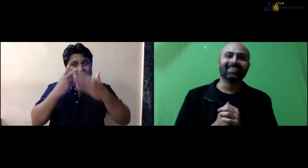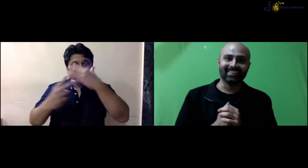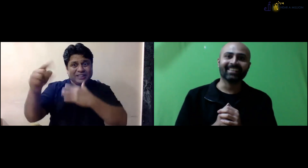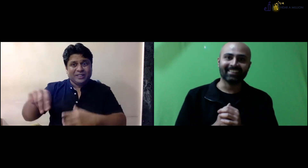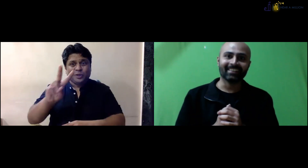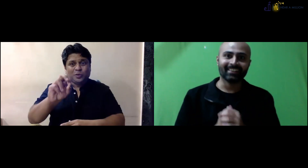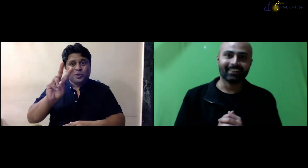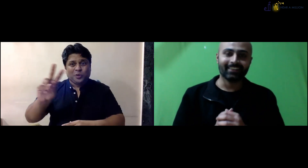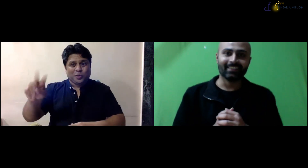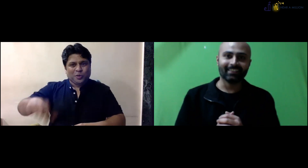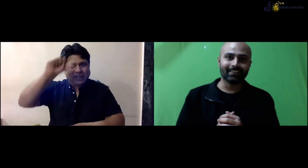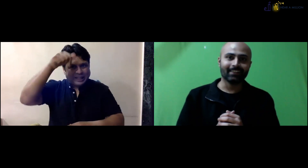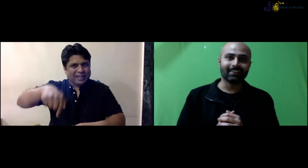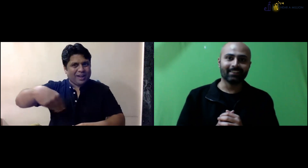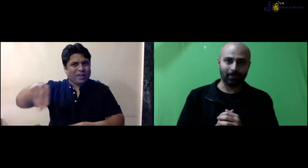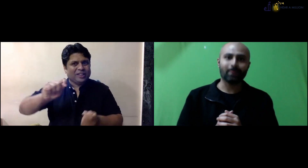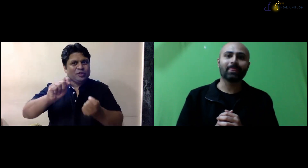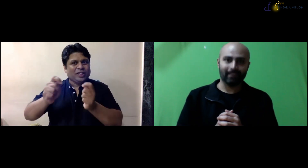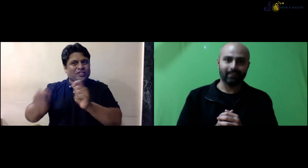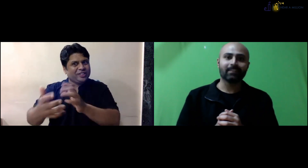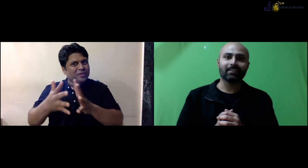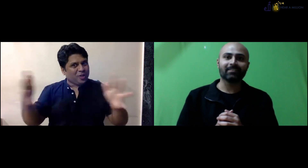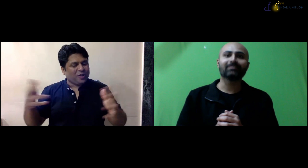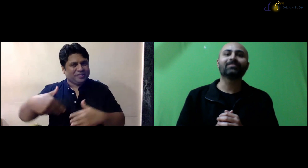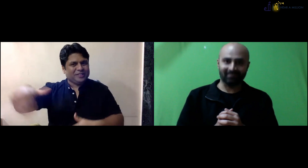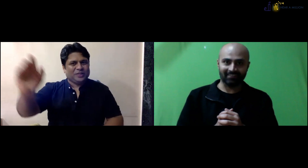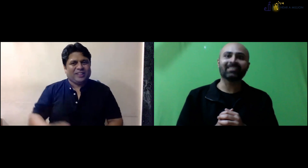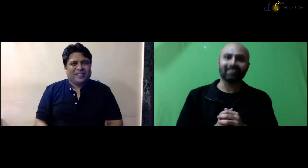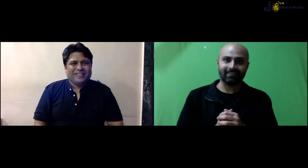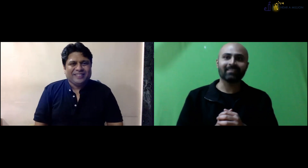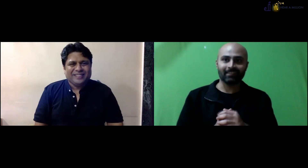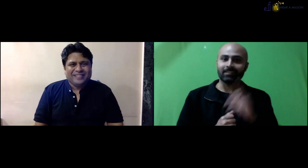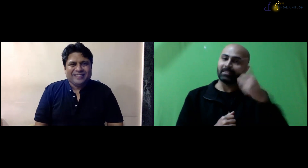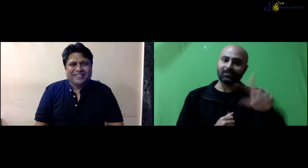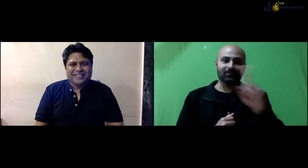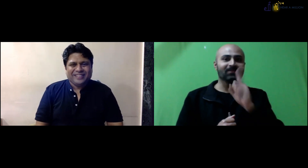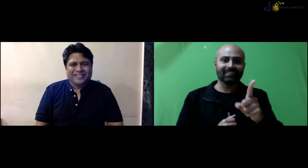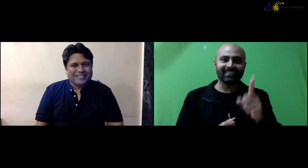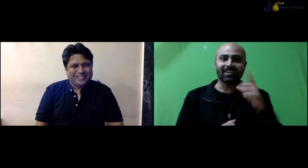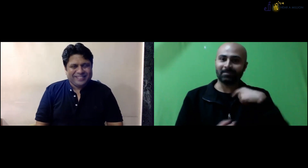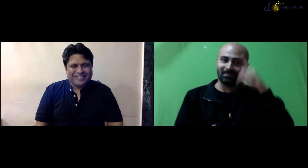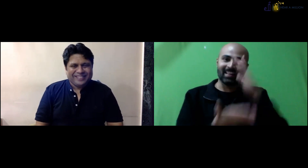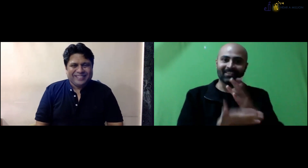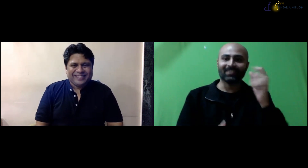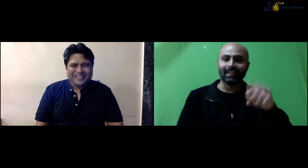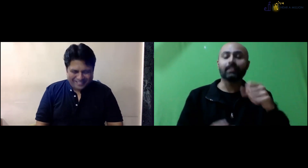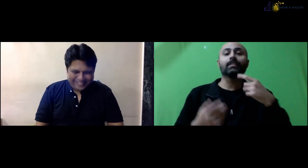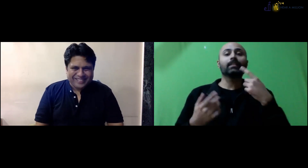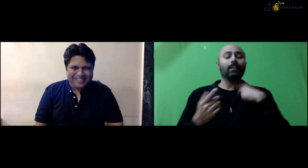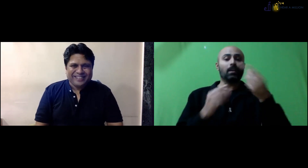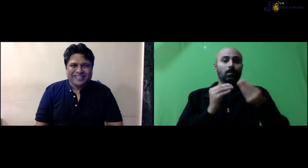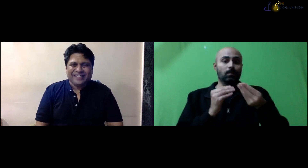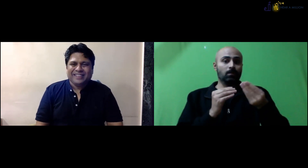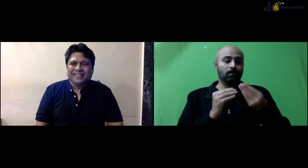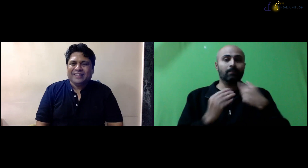hoping too. I'm hoping too for the vision in 2022. It will have a great impact on India. Yes, things will change. Yes,